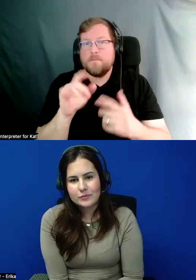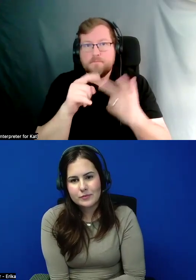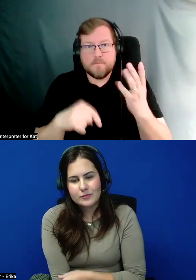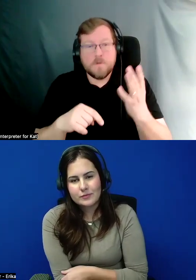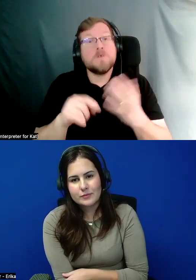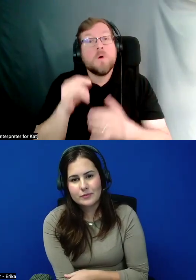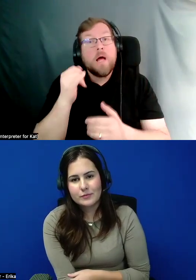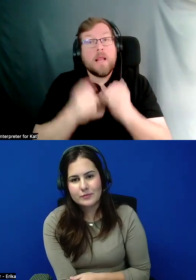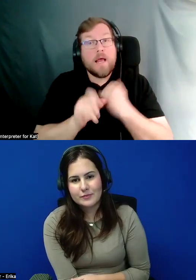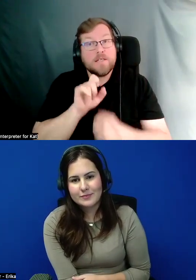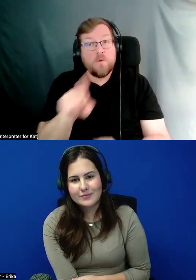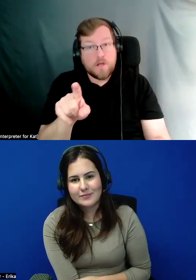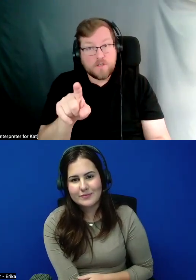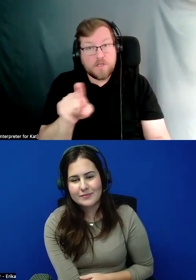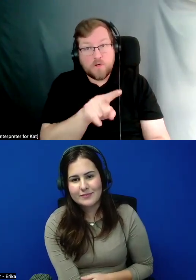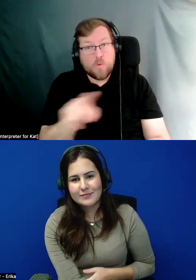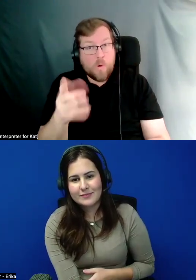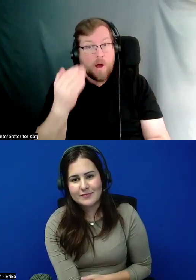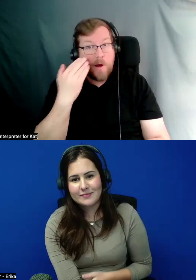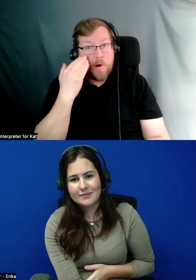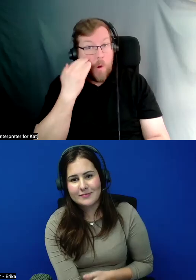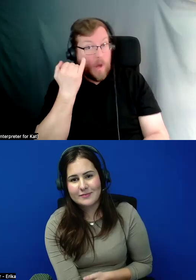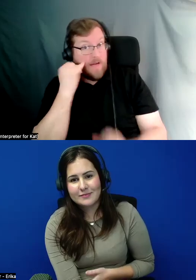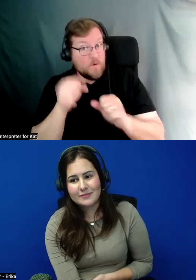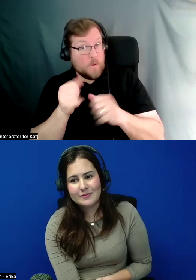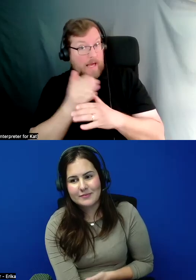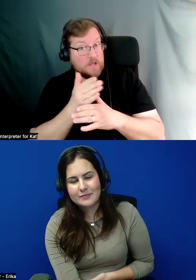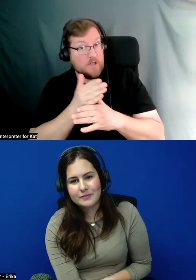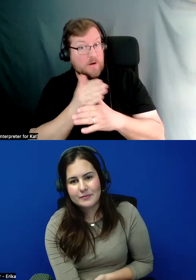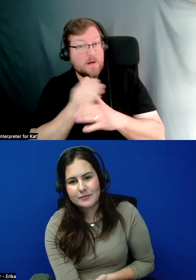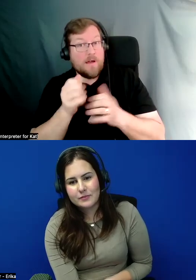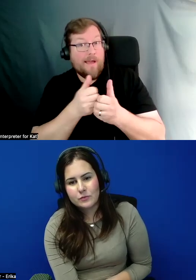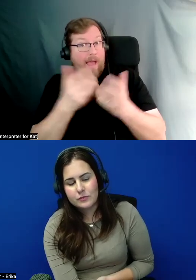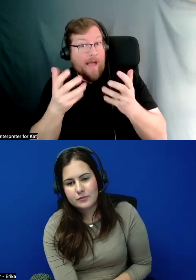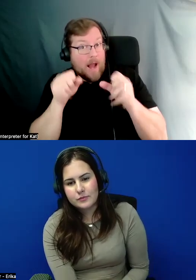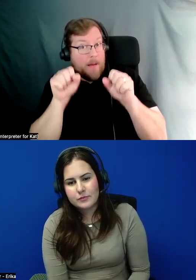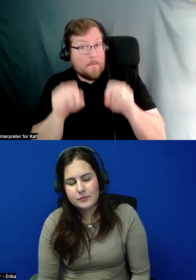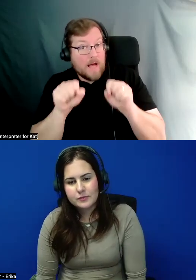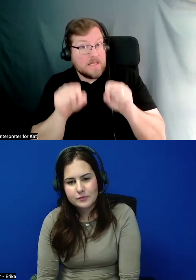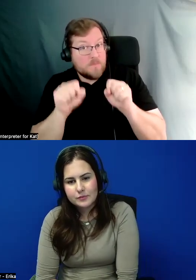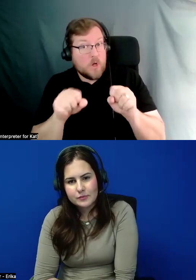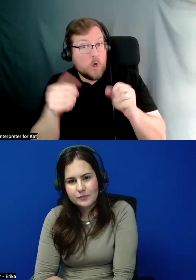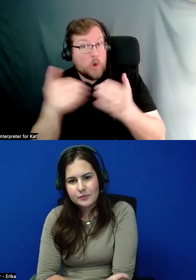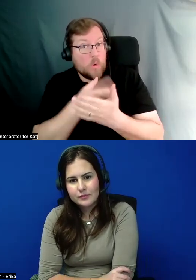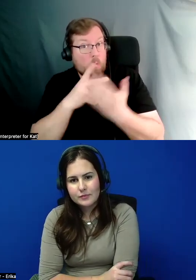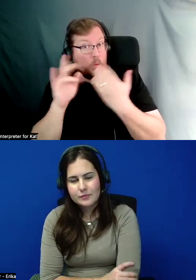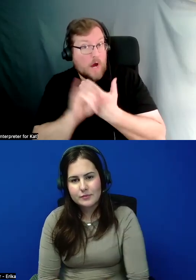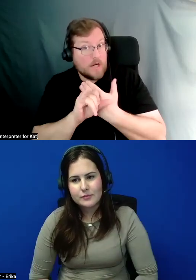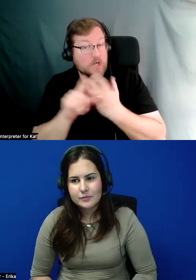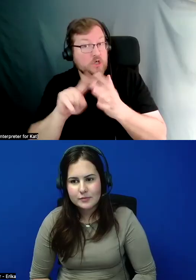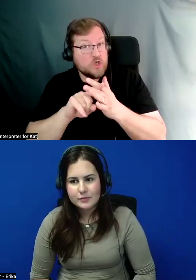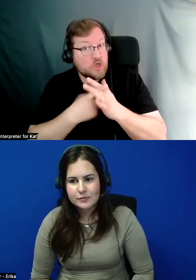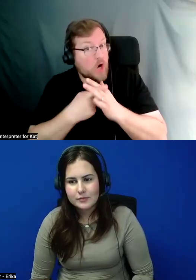question is, I'm sure everybody would like to know if you're allowed to share. Is there any possibility movie project or in the work or coming up